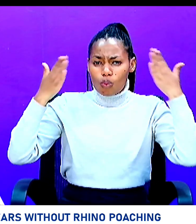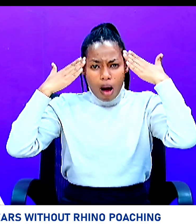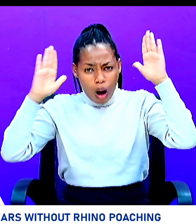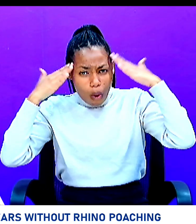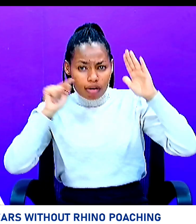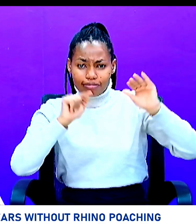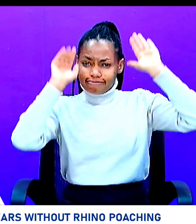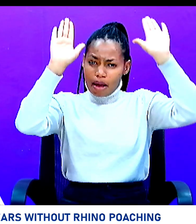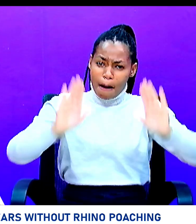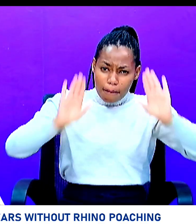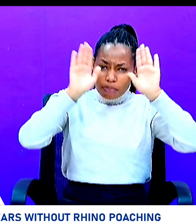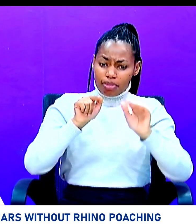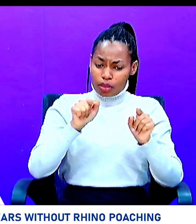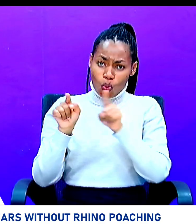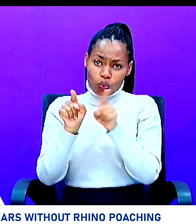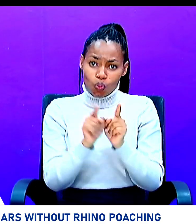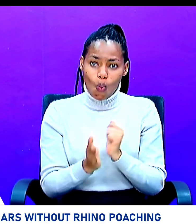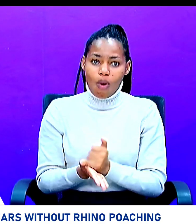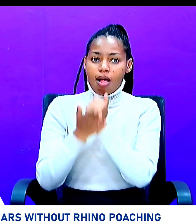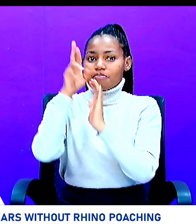also helped reduce demand.